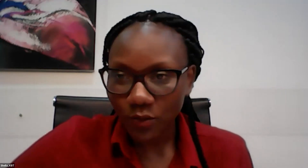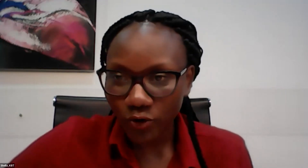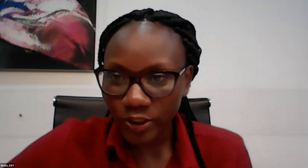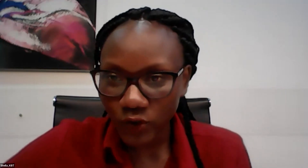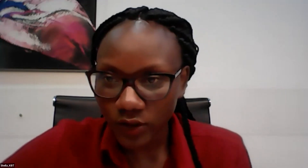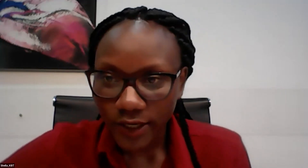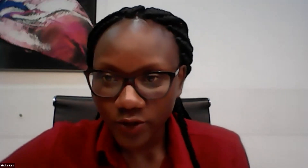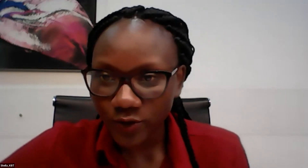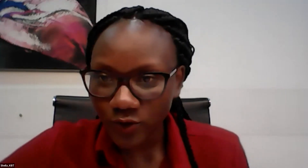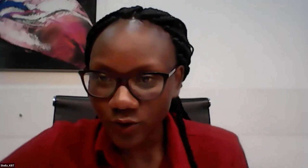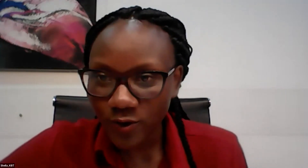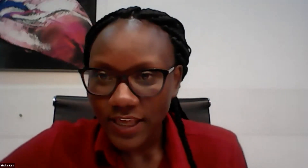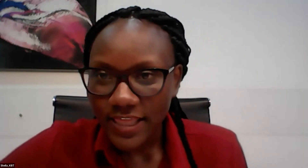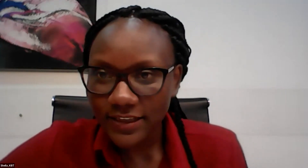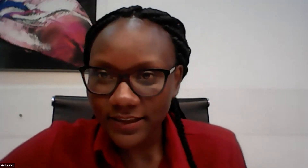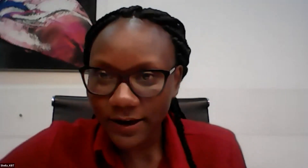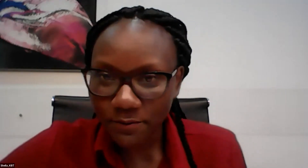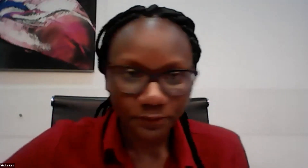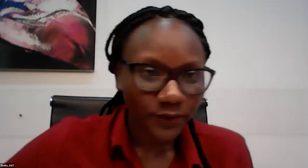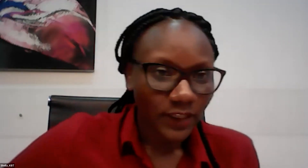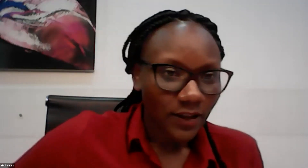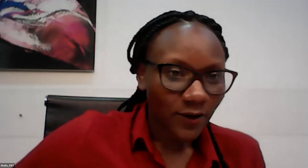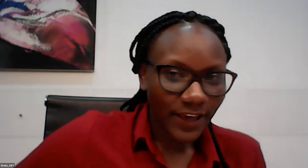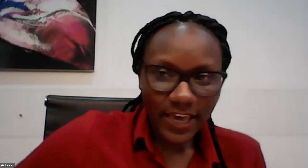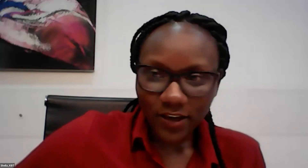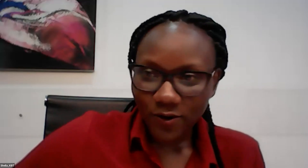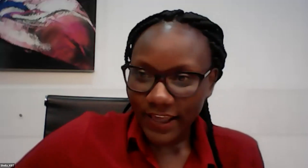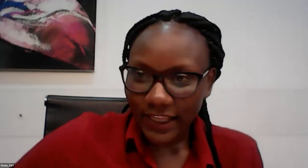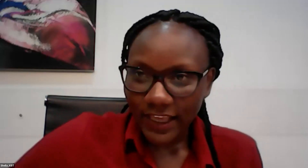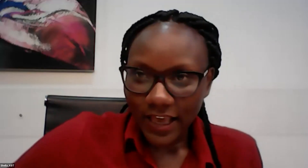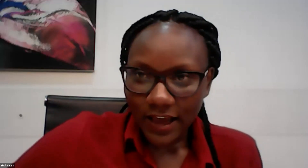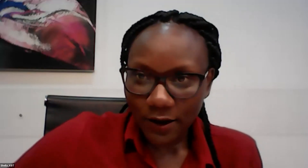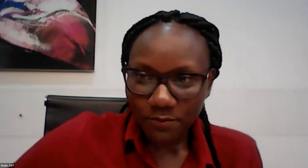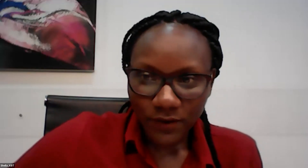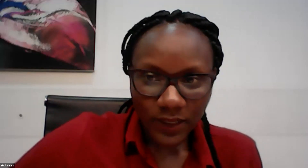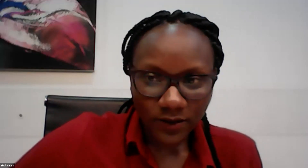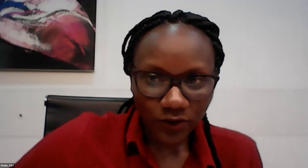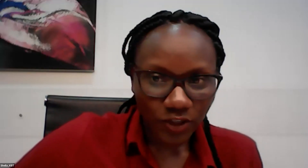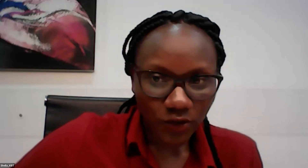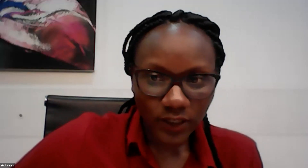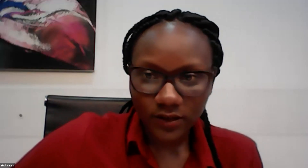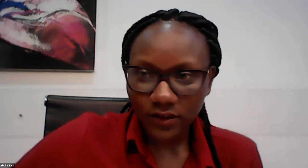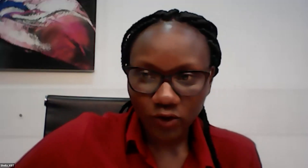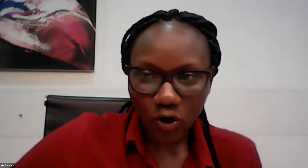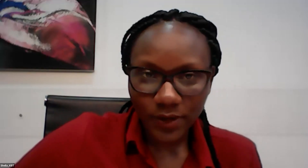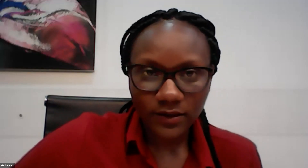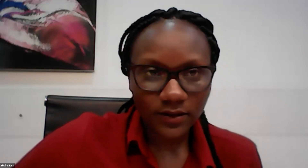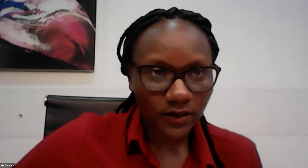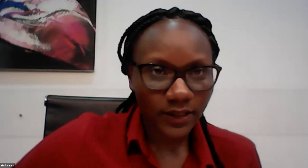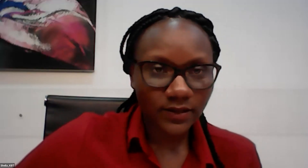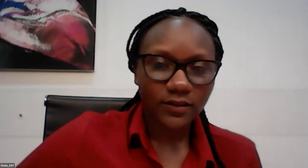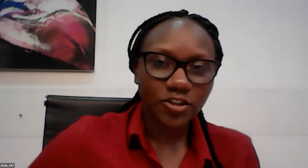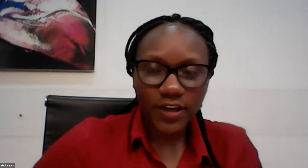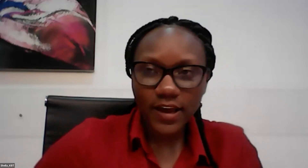for collaboration to do the same. Okay. Let's continue. Let's give